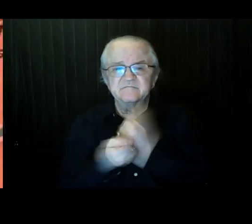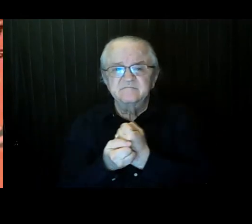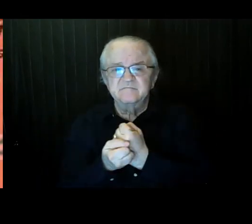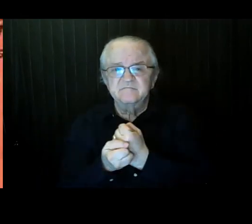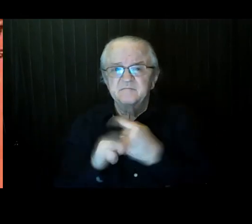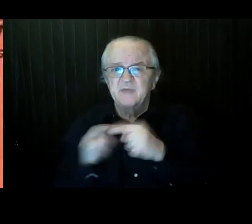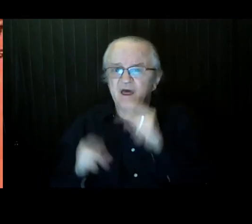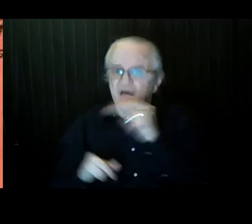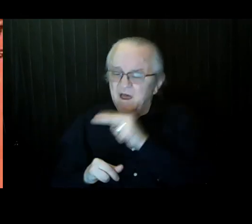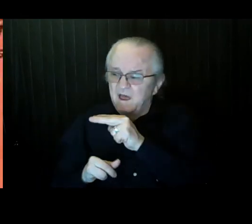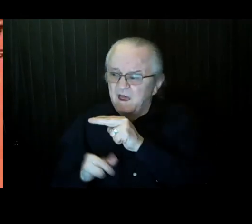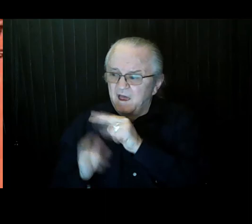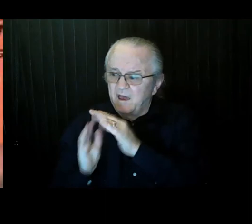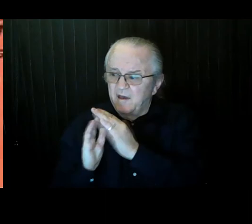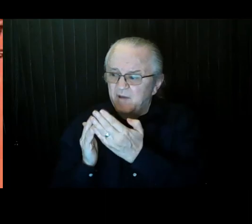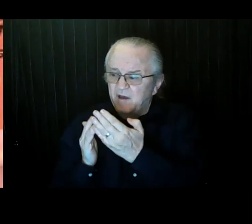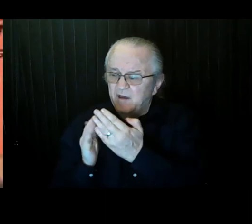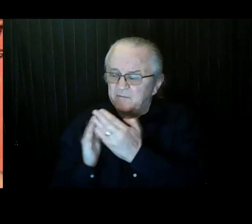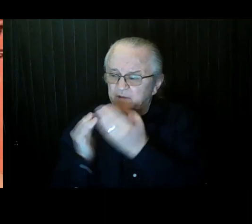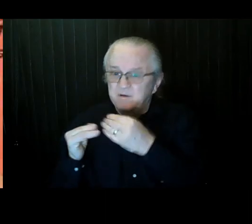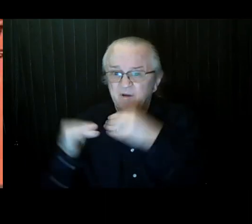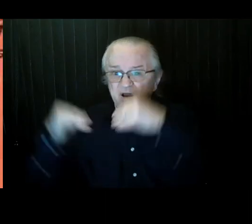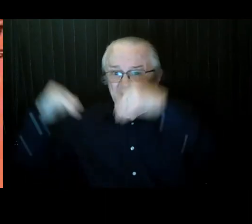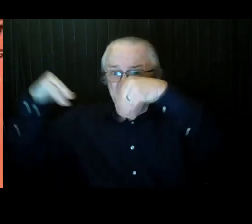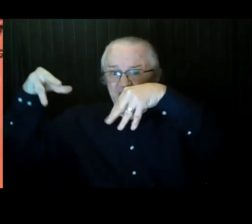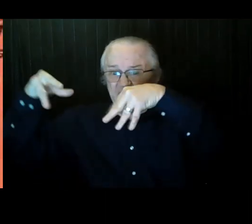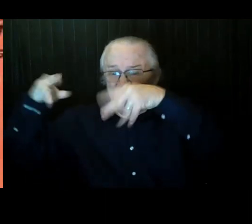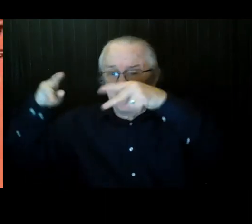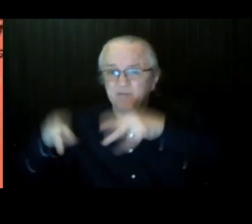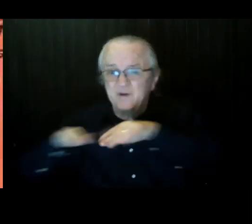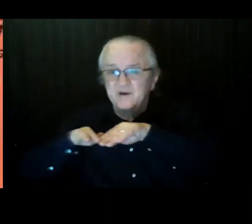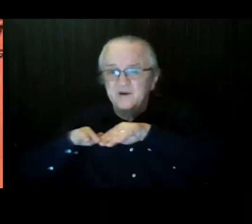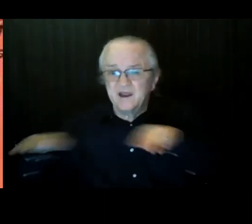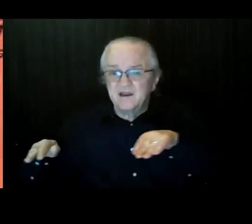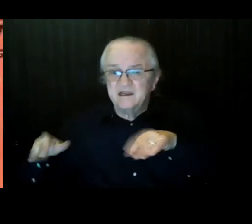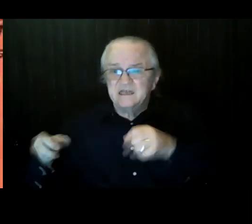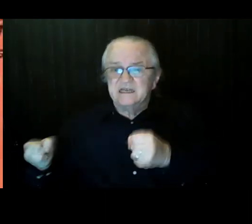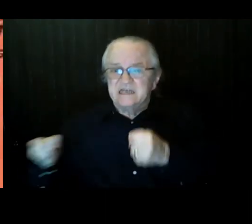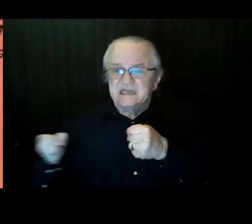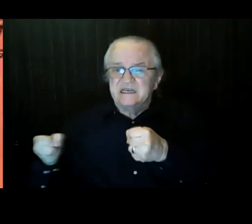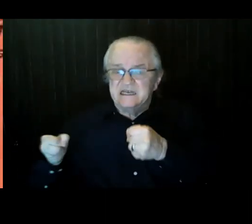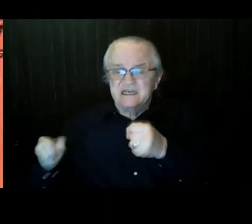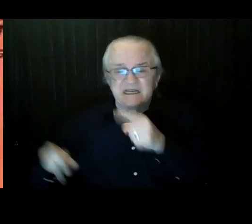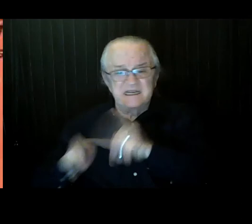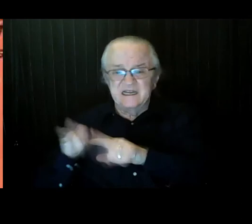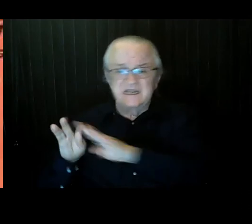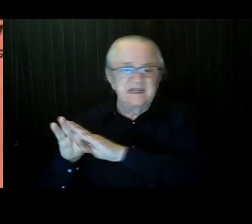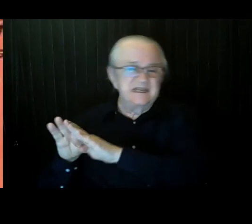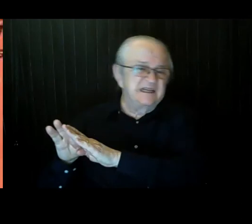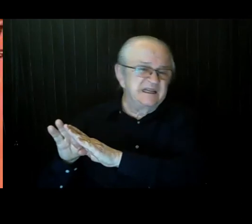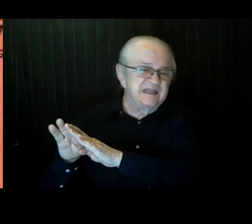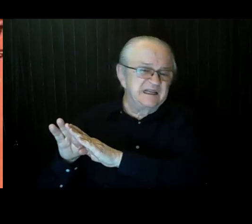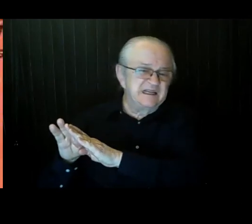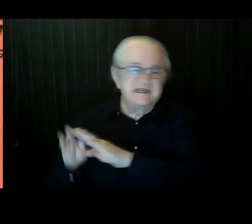there inside. It's a bookstore. The lights are on. There's a purse on the counter, but the door's locked and I can't get it. I can't move it. I can't budge it. And so I'm really